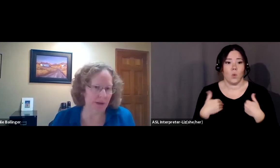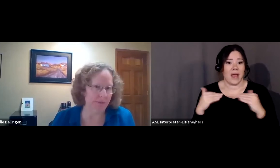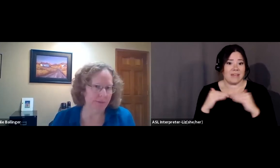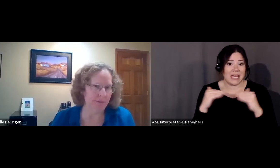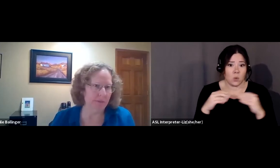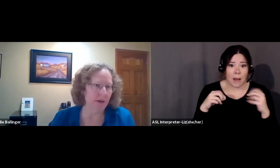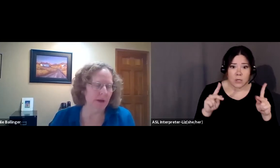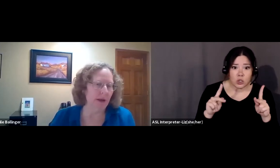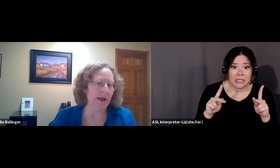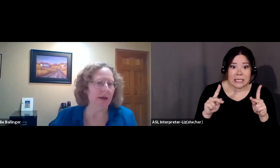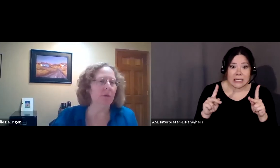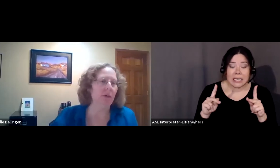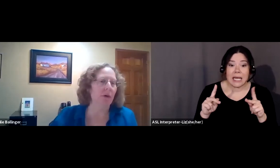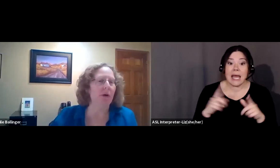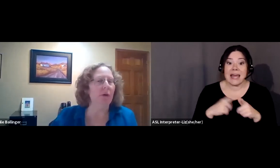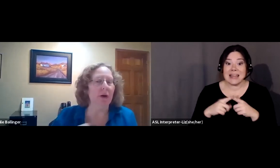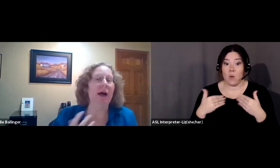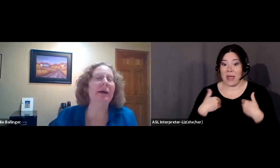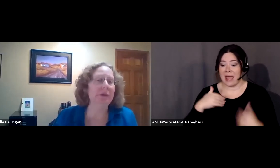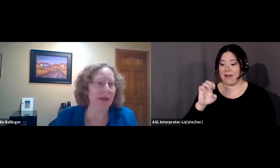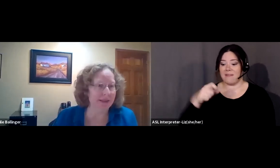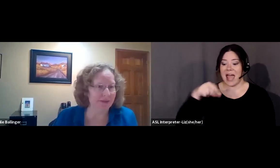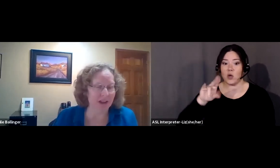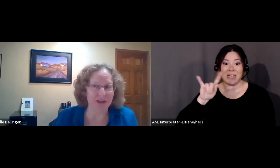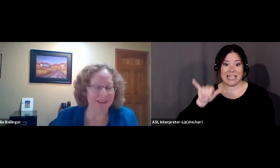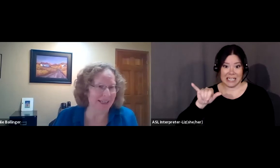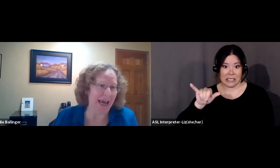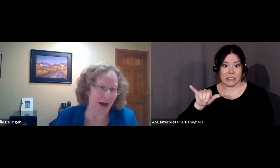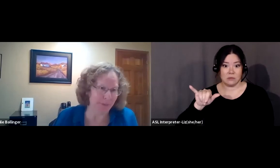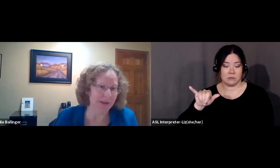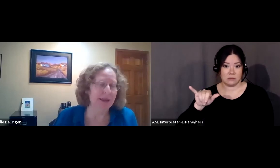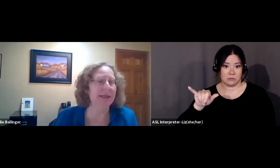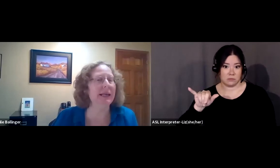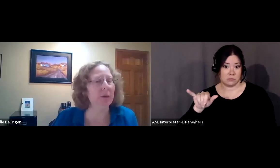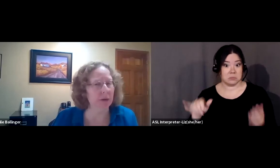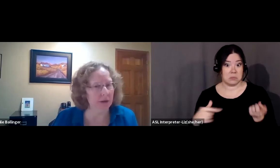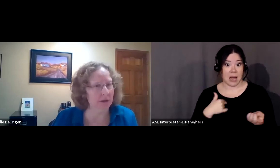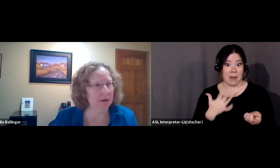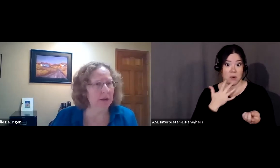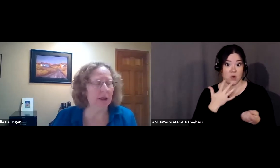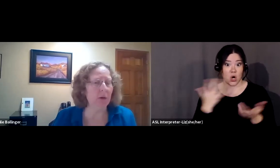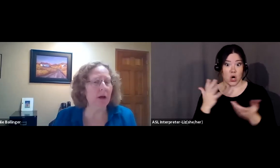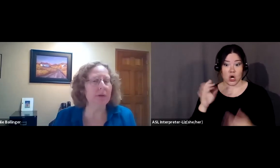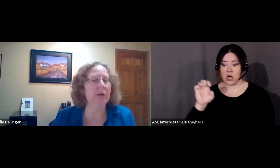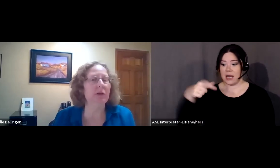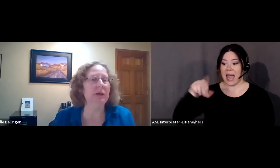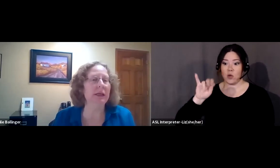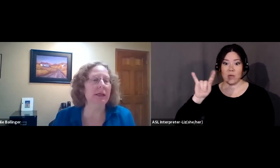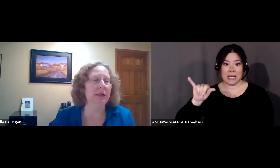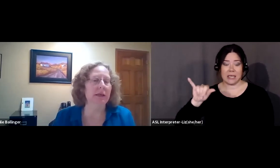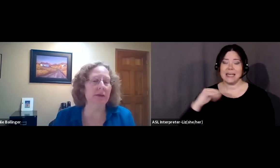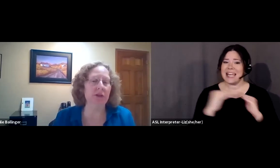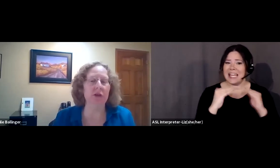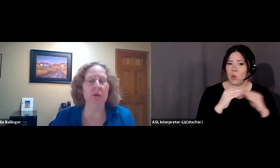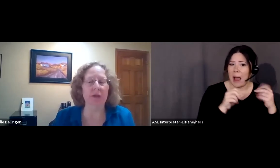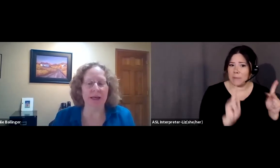have equity. And what I would like to eventually see happen is equity. Equal